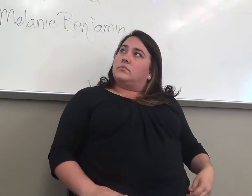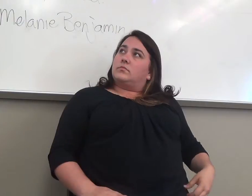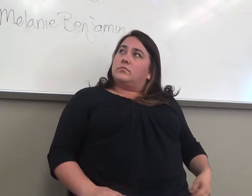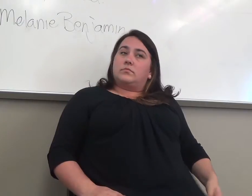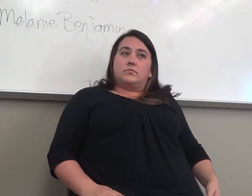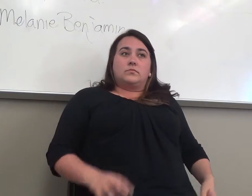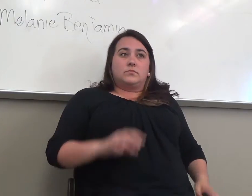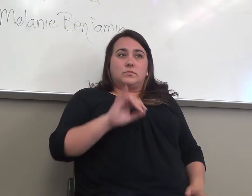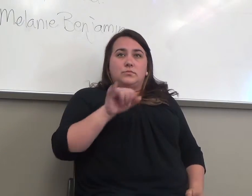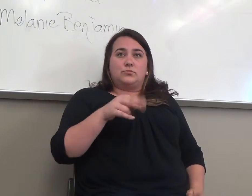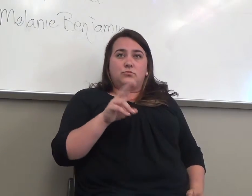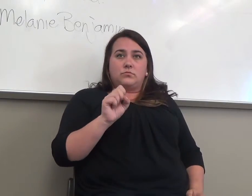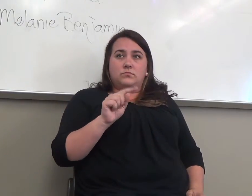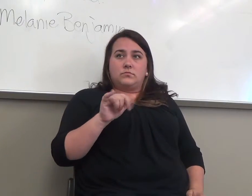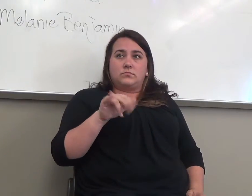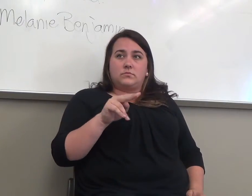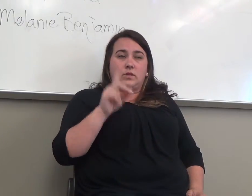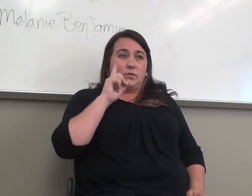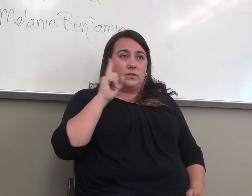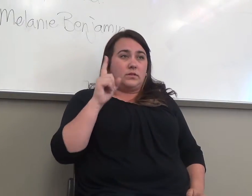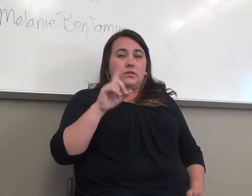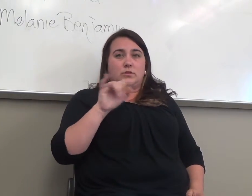Justin, do you think she proves her point in that paragraph?